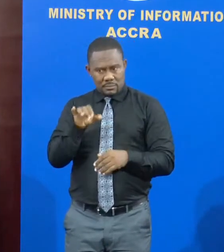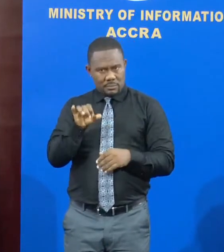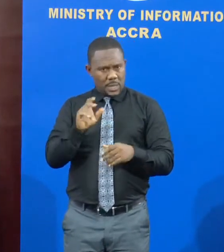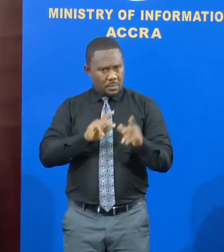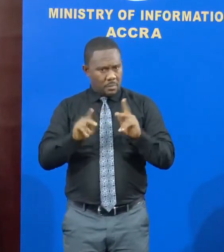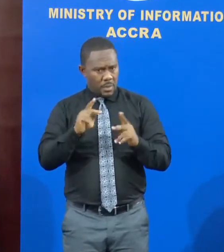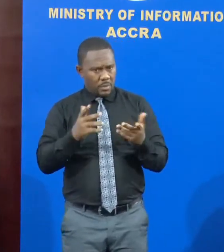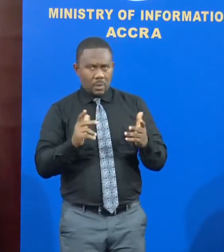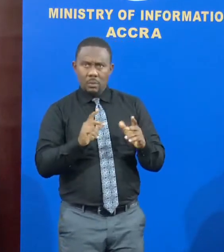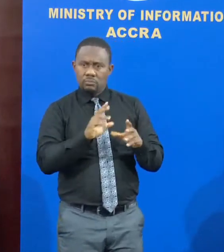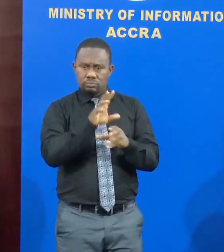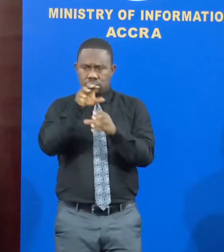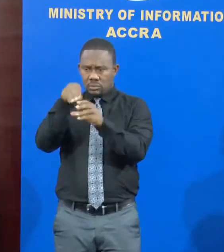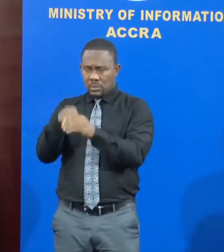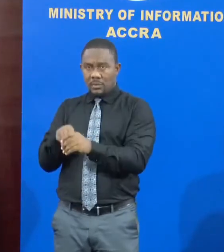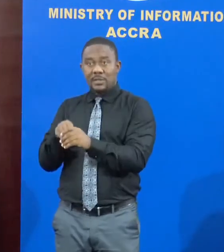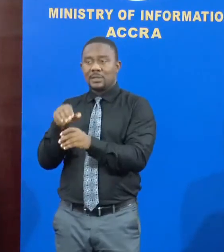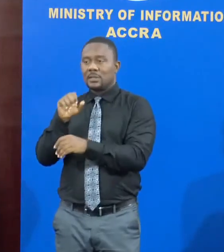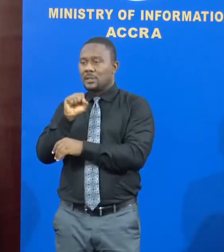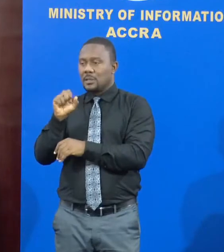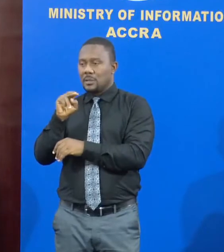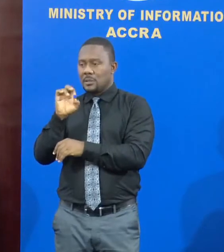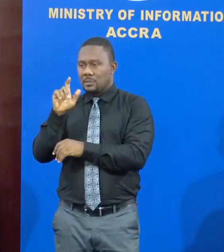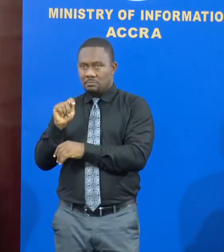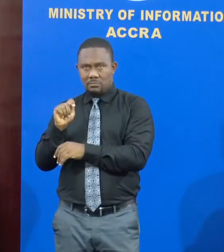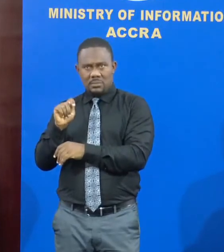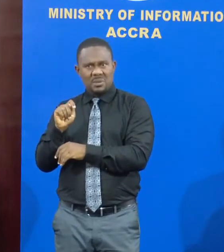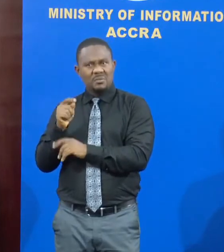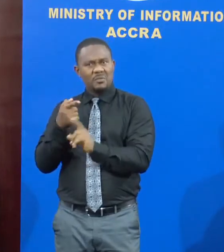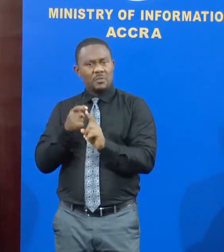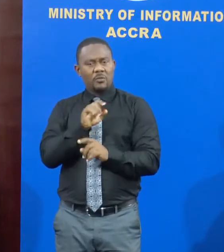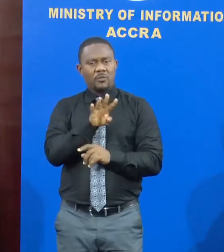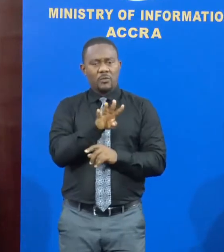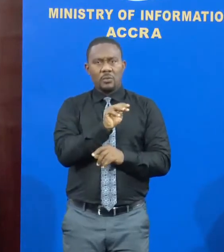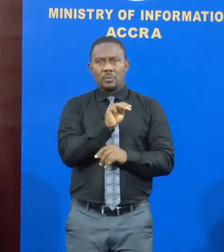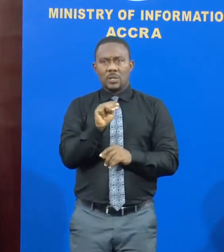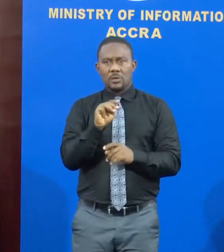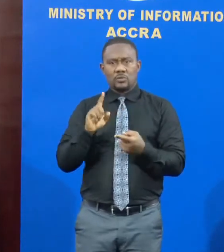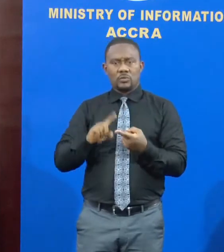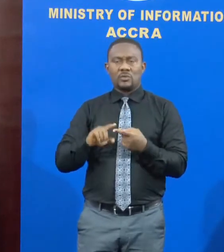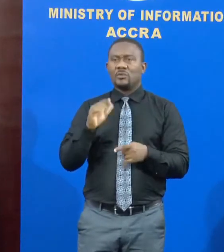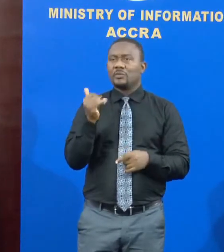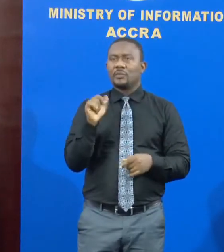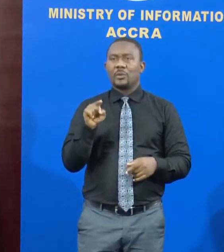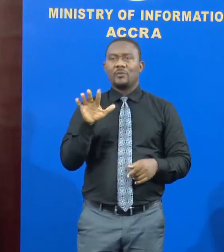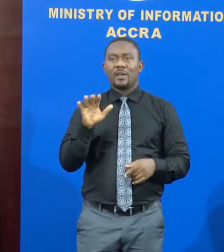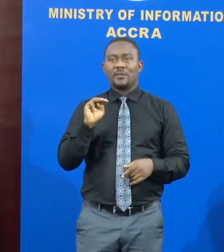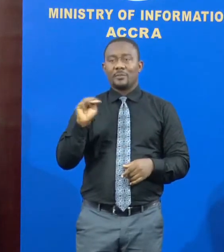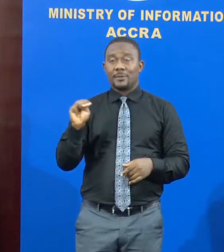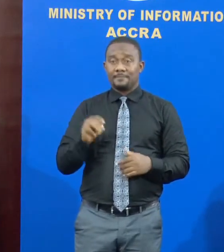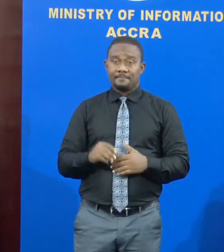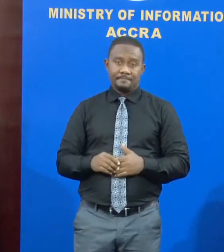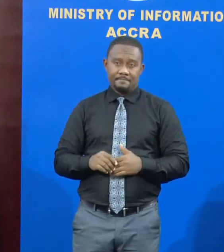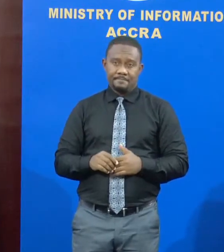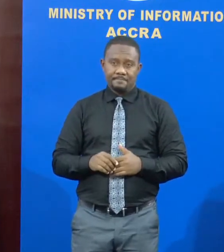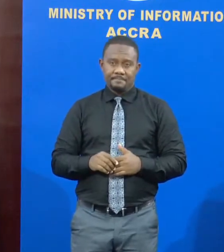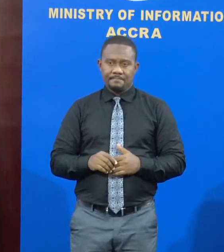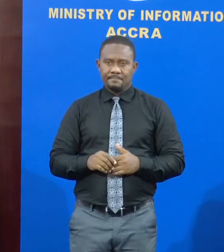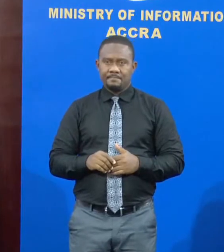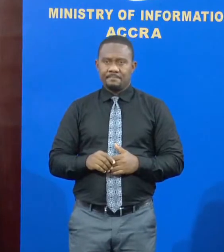people on the SNIT database from 4 million to 15.5 million. The national